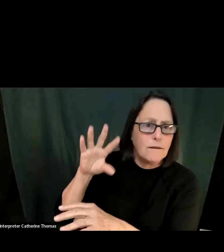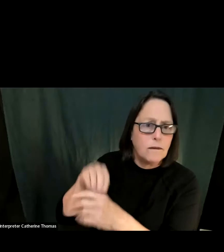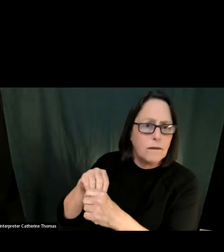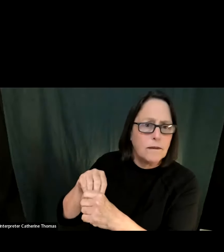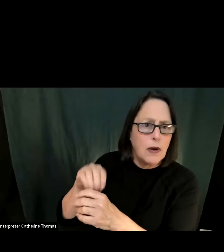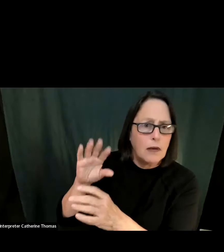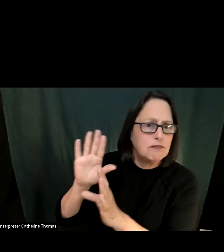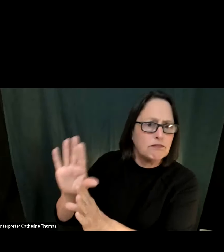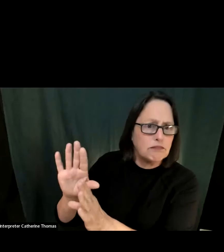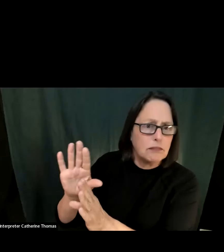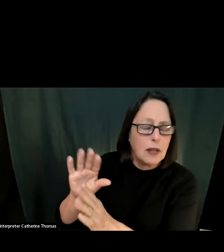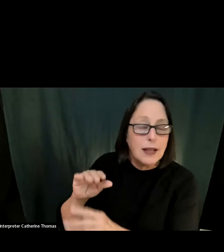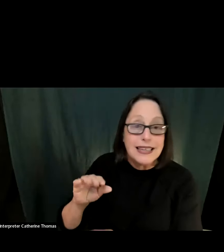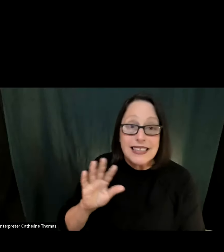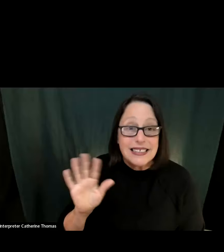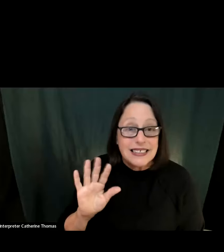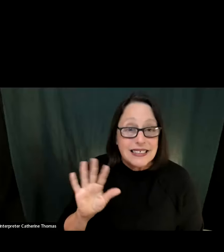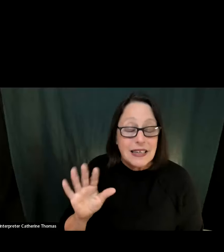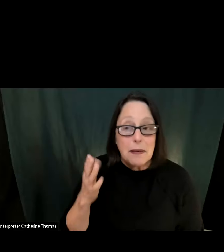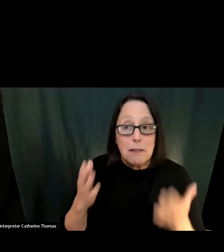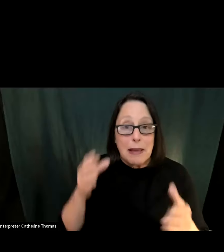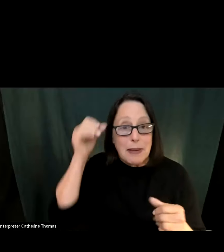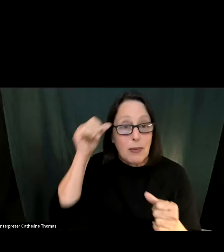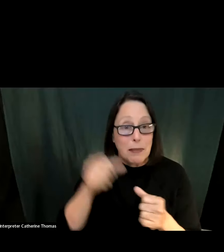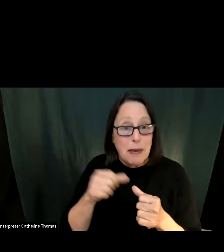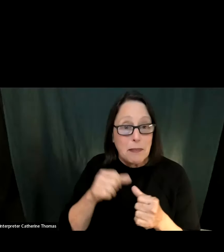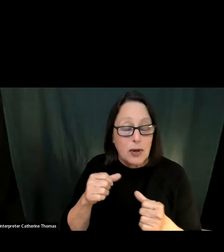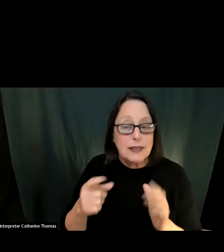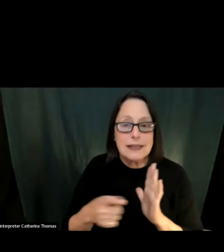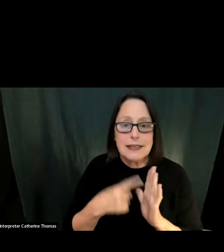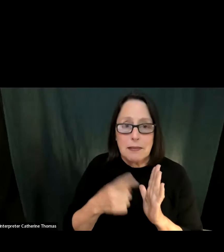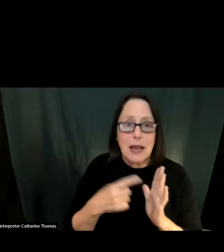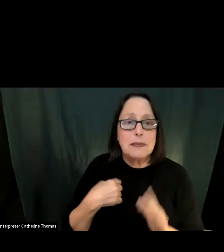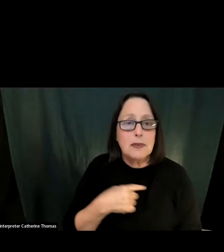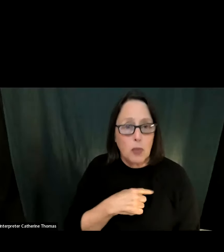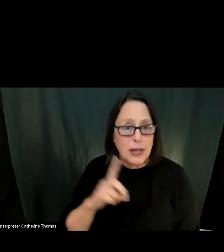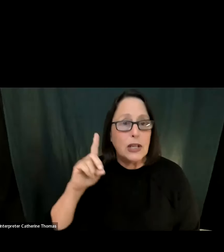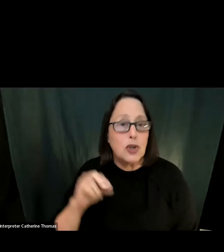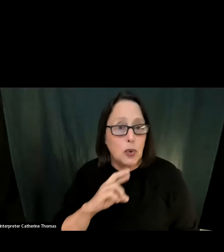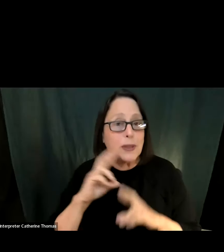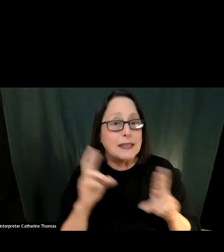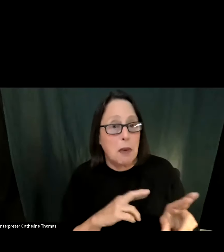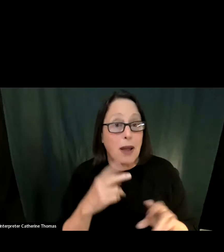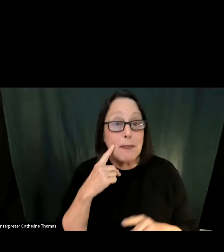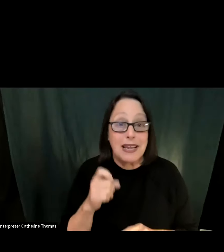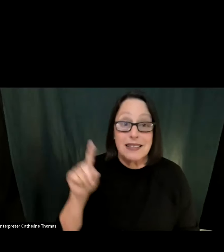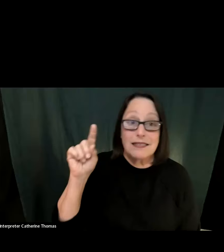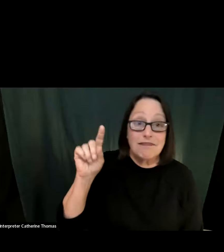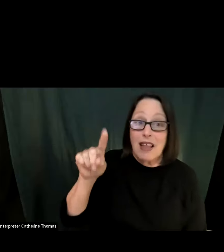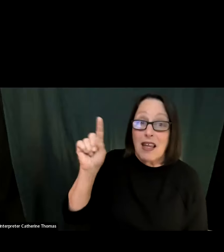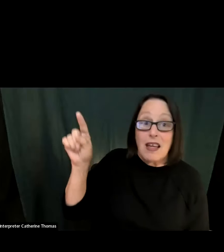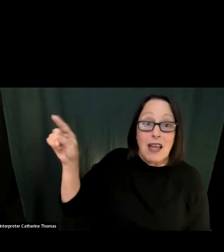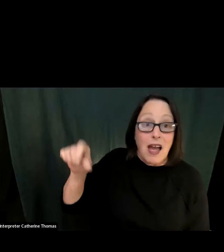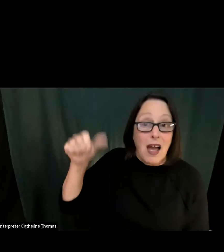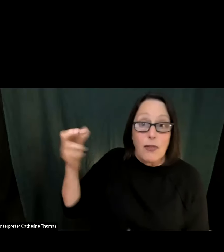just keep that in mind. I hope that there will be times that we do respond because the other resources aren't available.